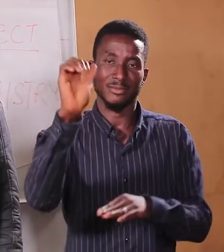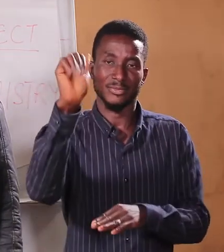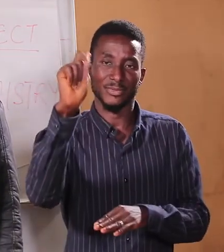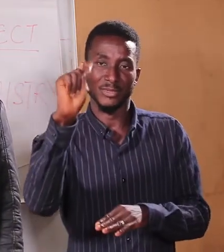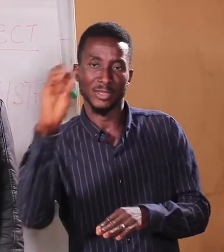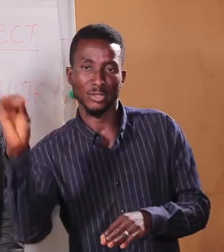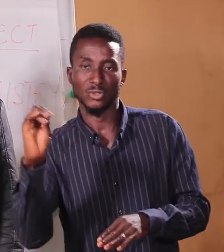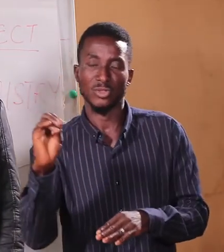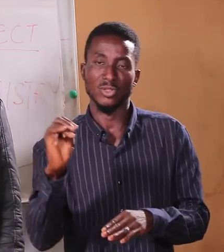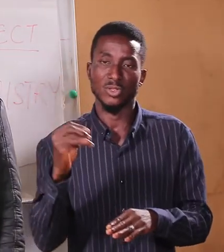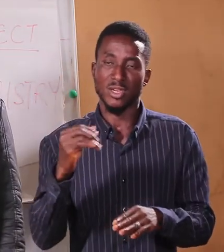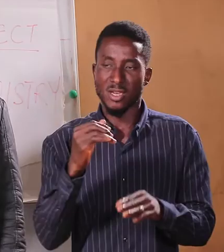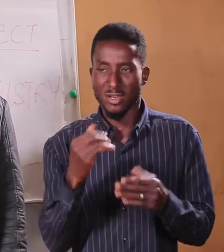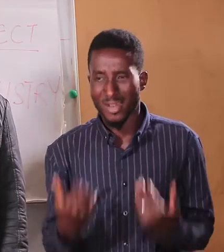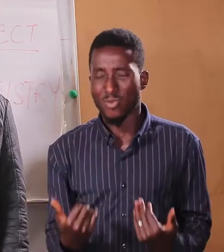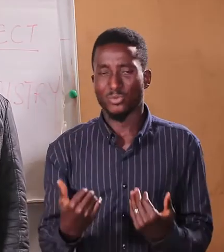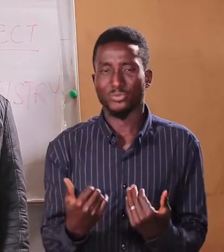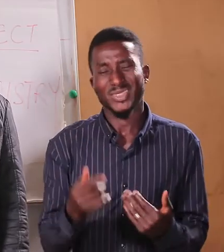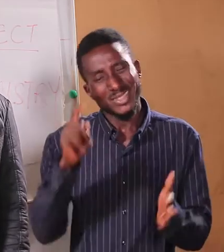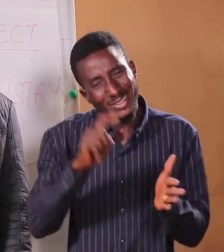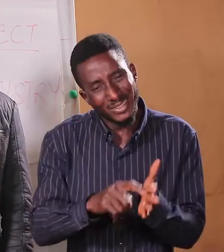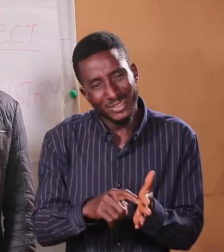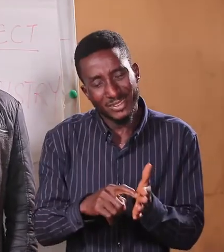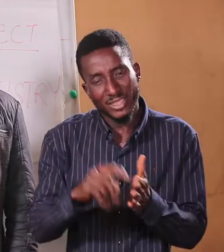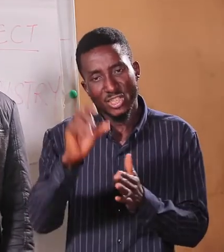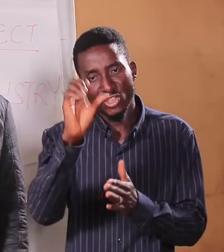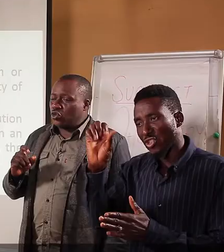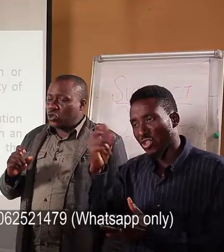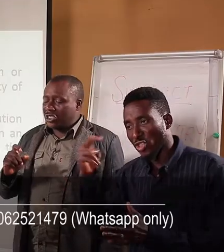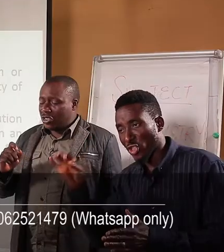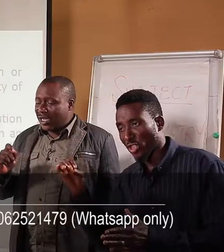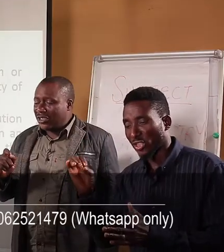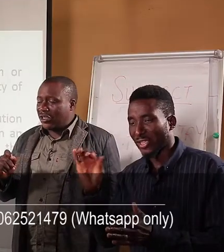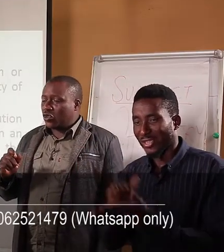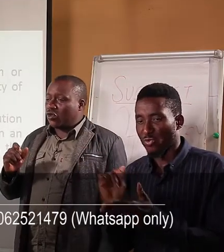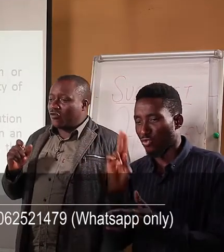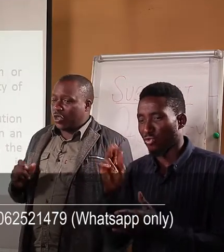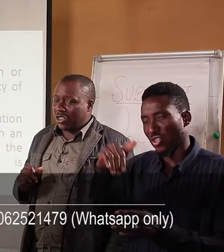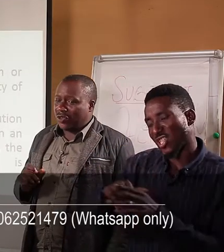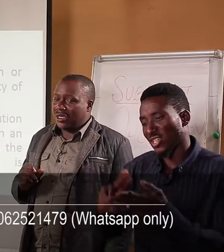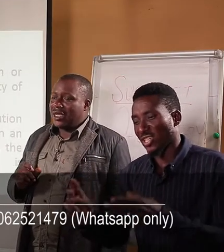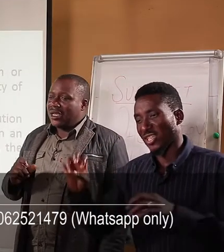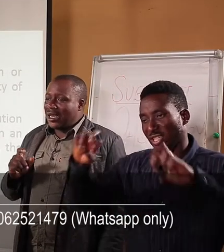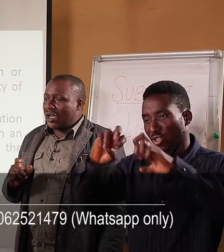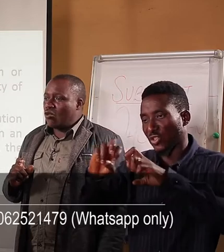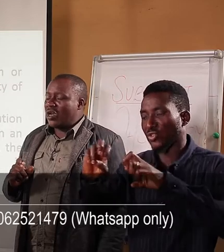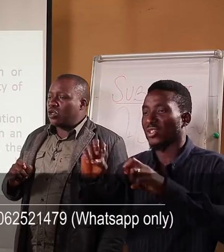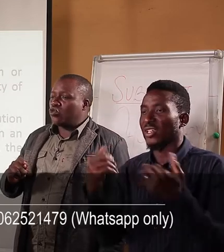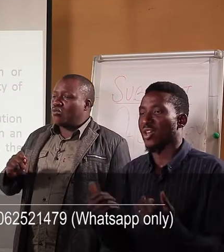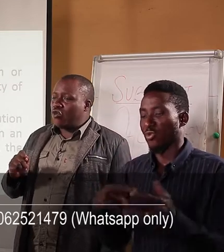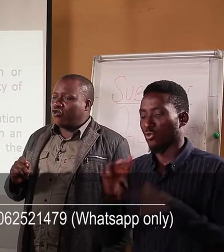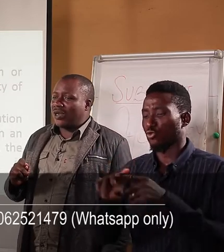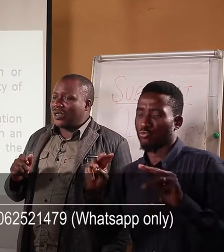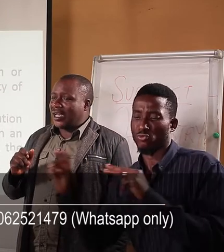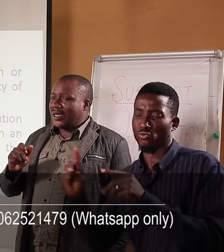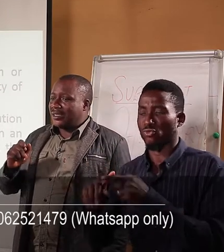shell. However, this shell that we have been used in writing the electronic configuration, now we are going